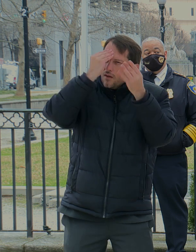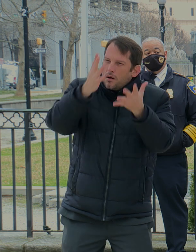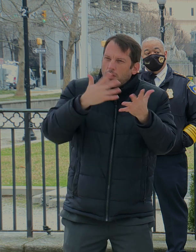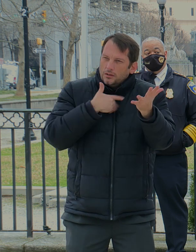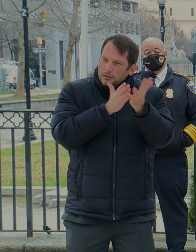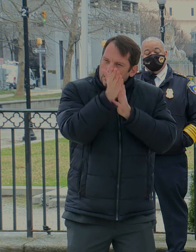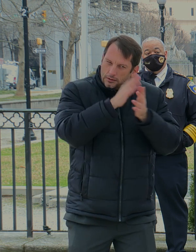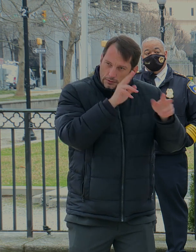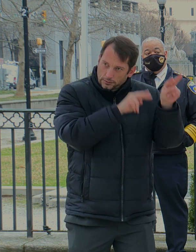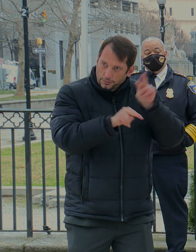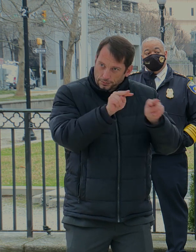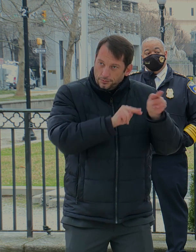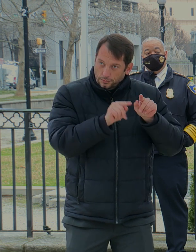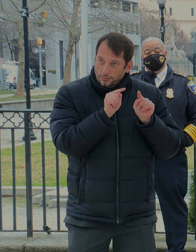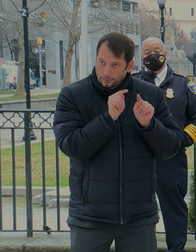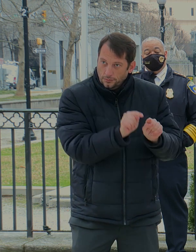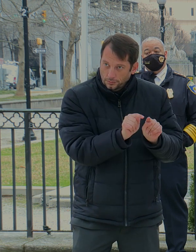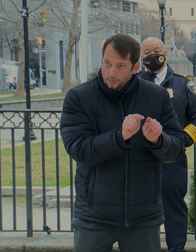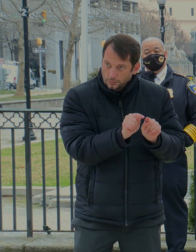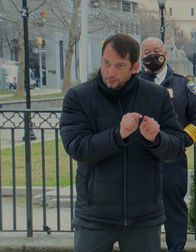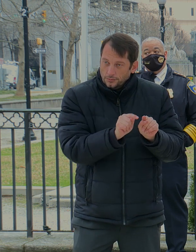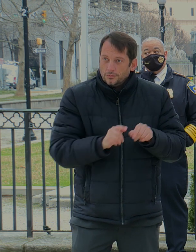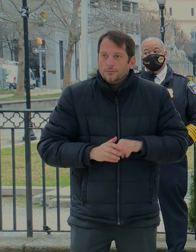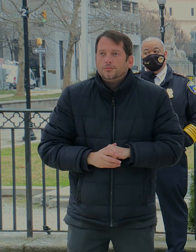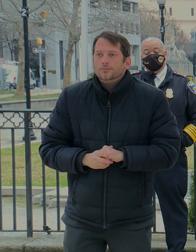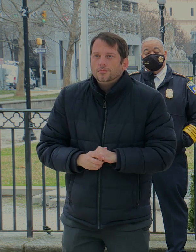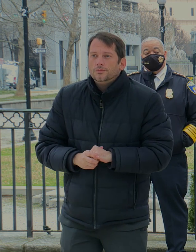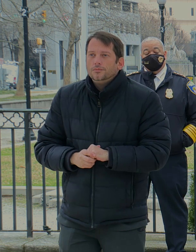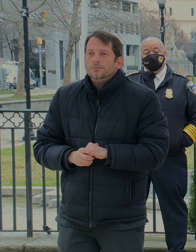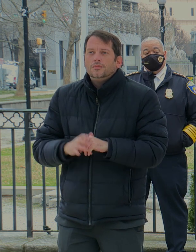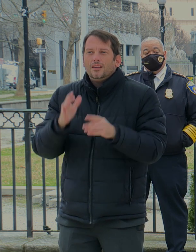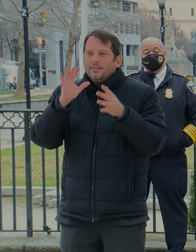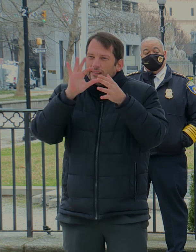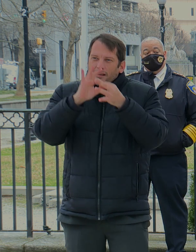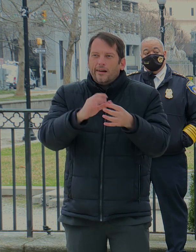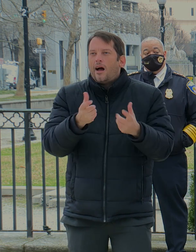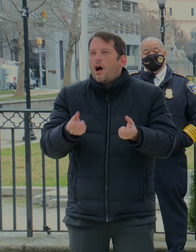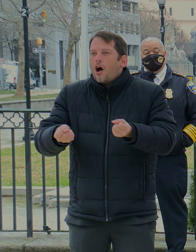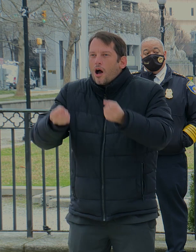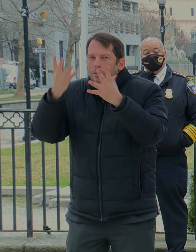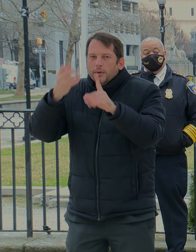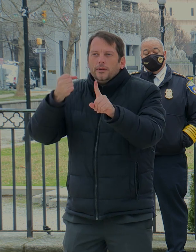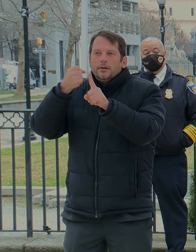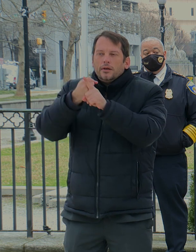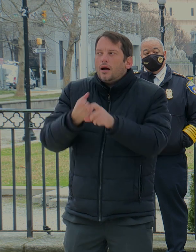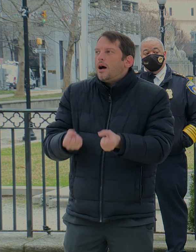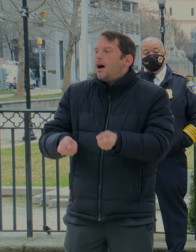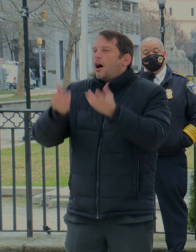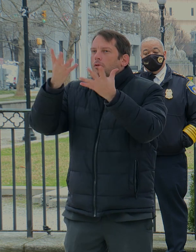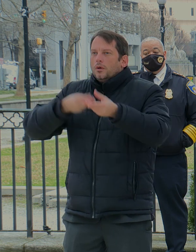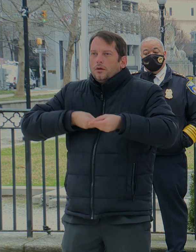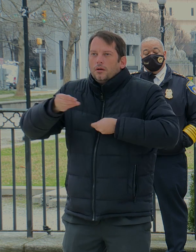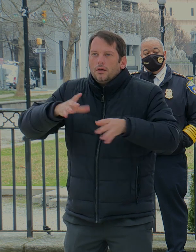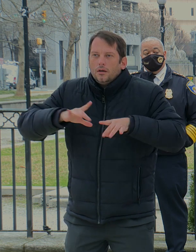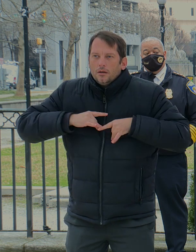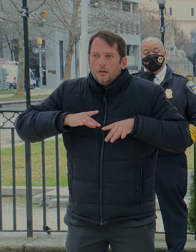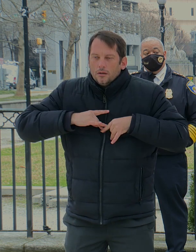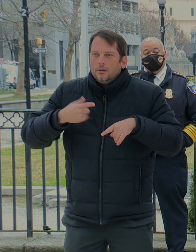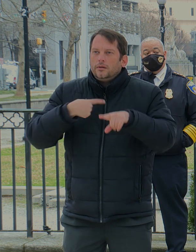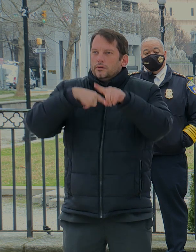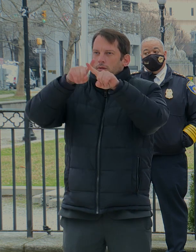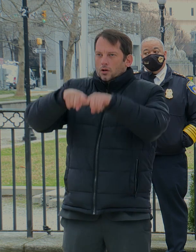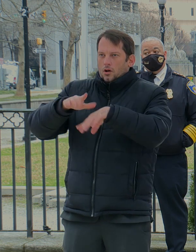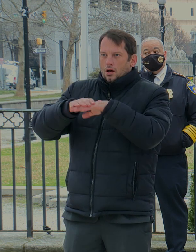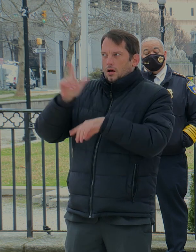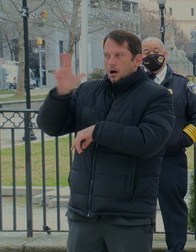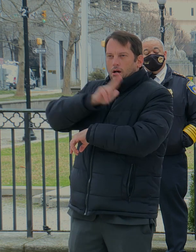rate, hospitalizations, and deaths. We also rely on projections from our hospital partners. All of